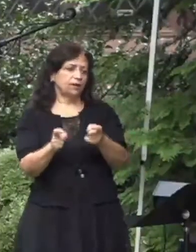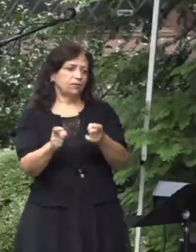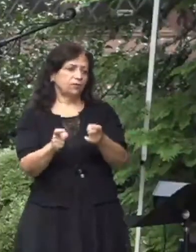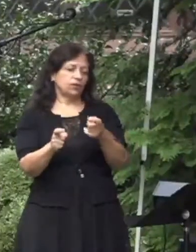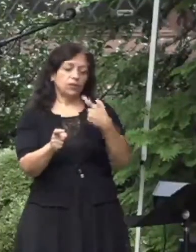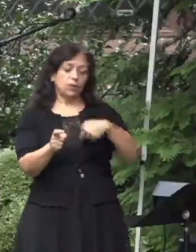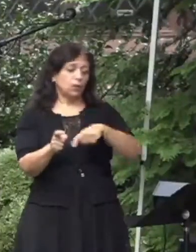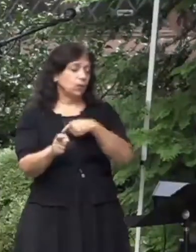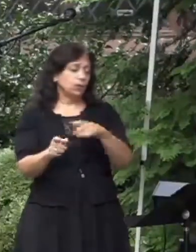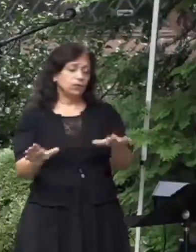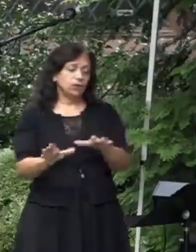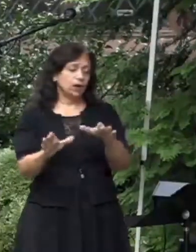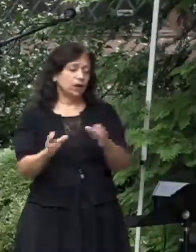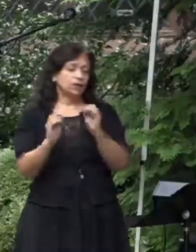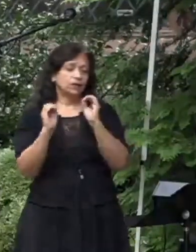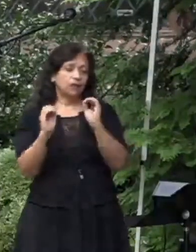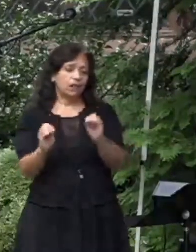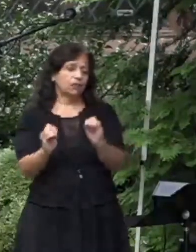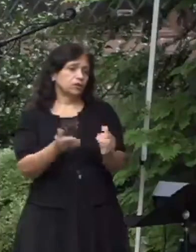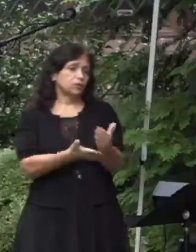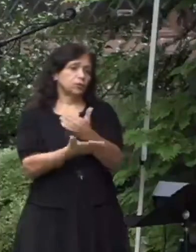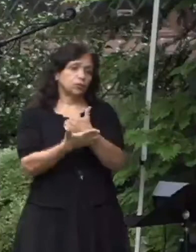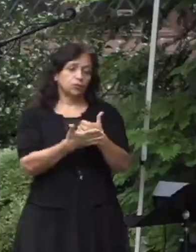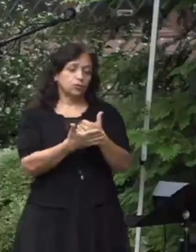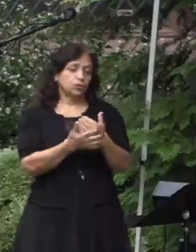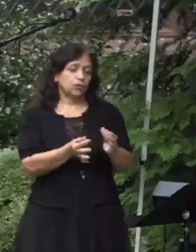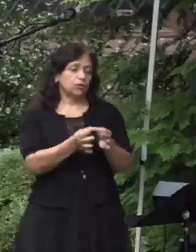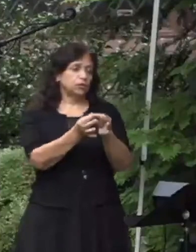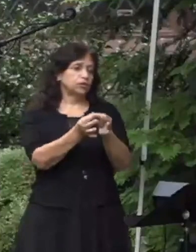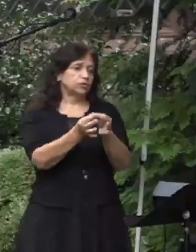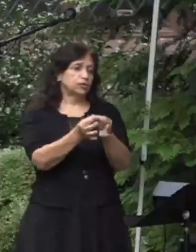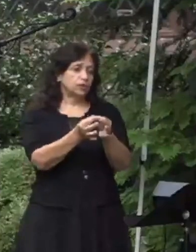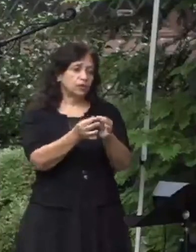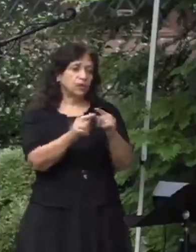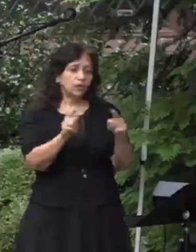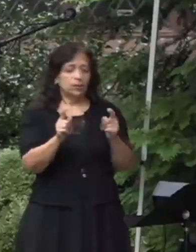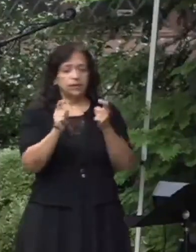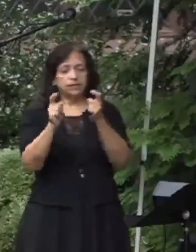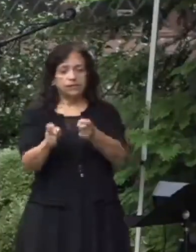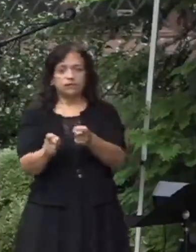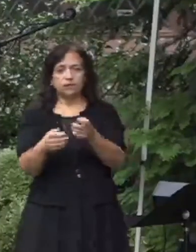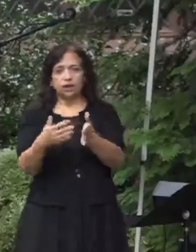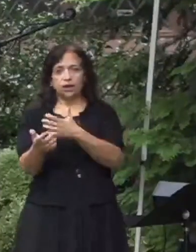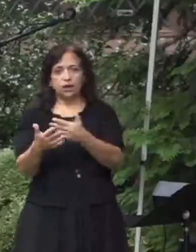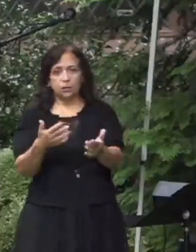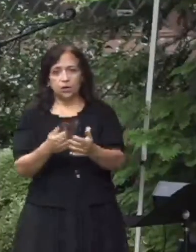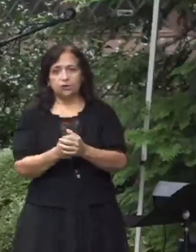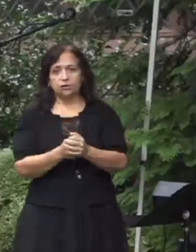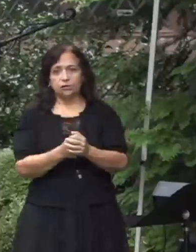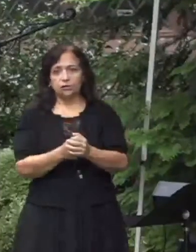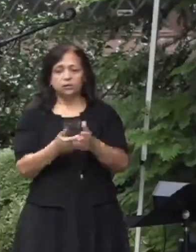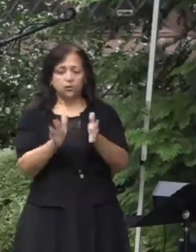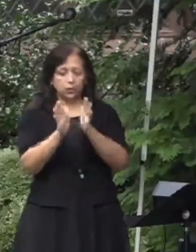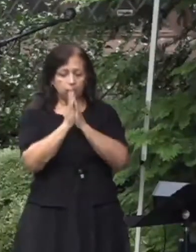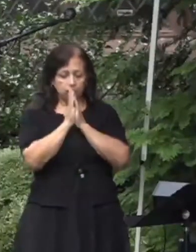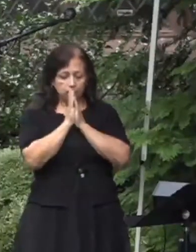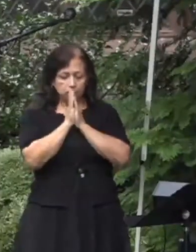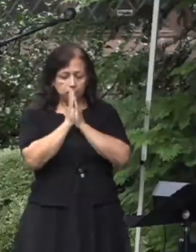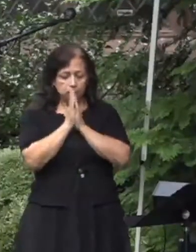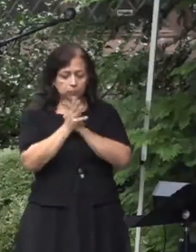done nothing to deserve this, but it's given to us anyway. Let us pray.